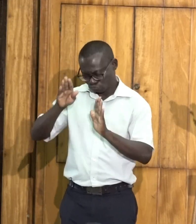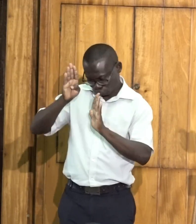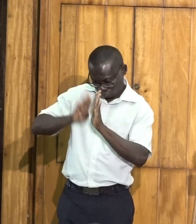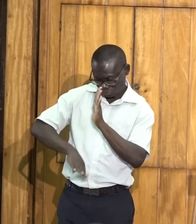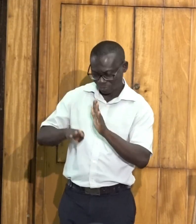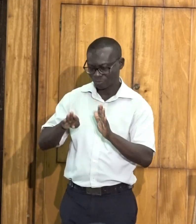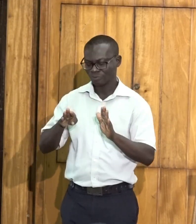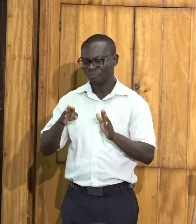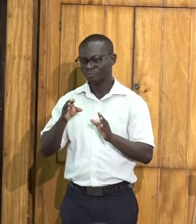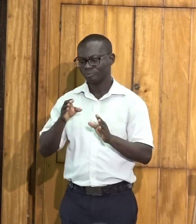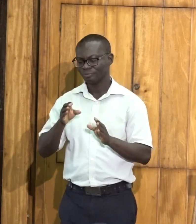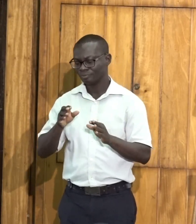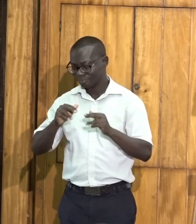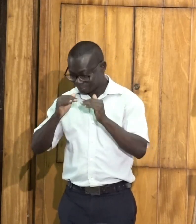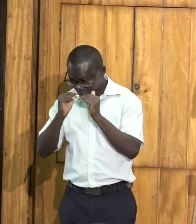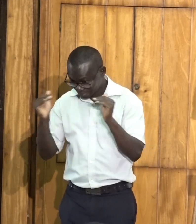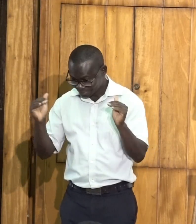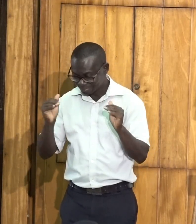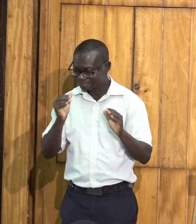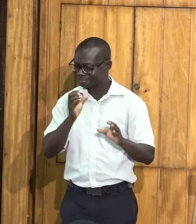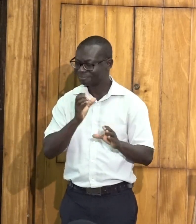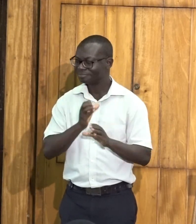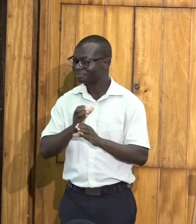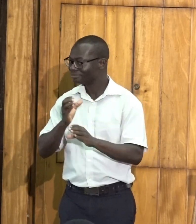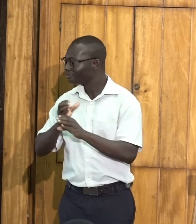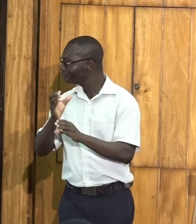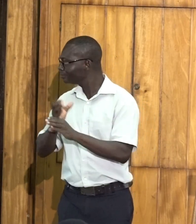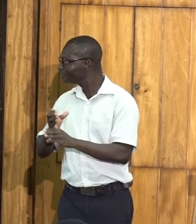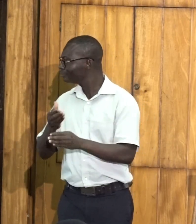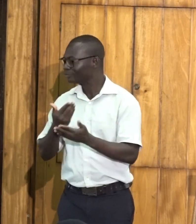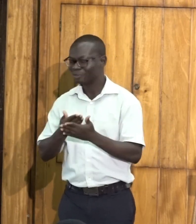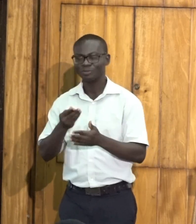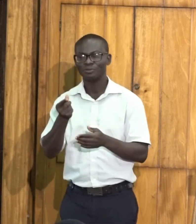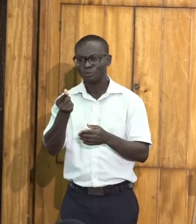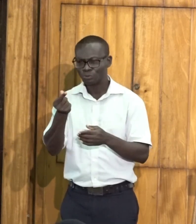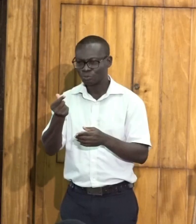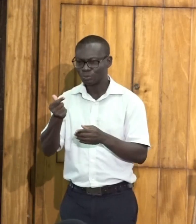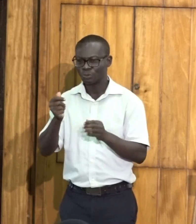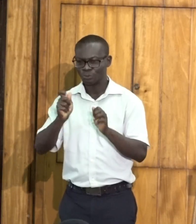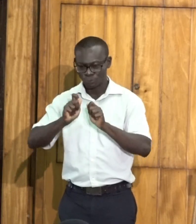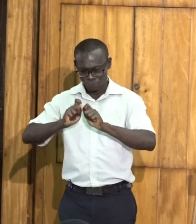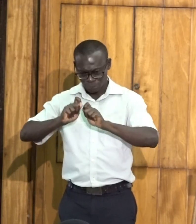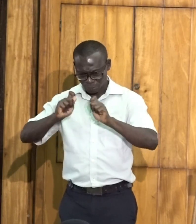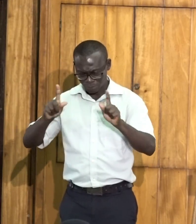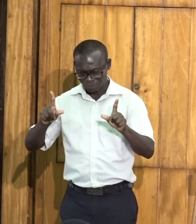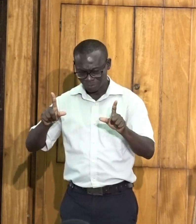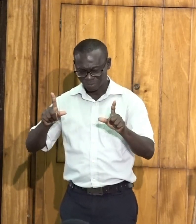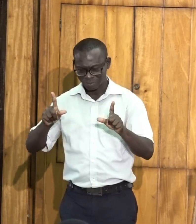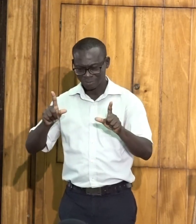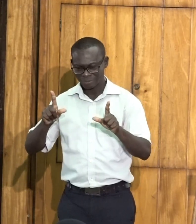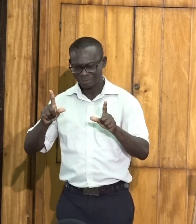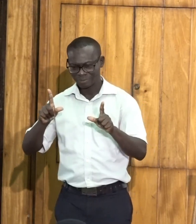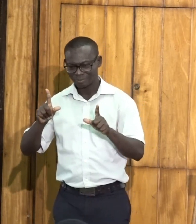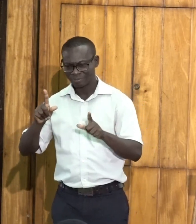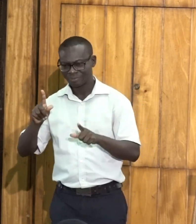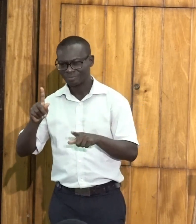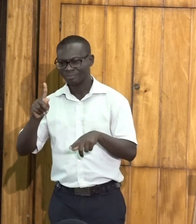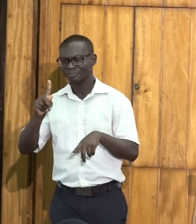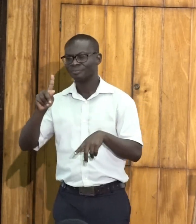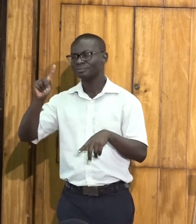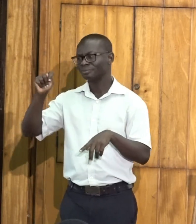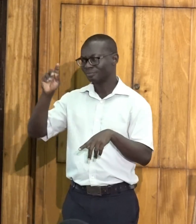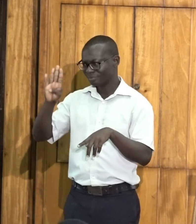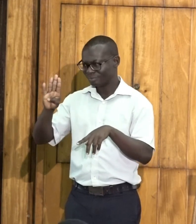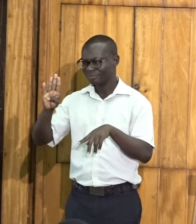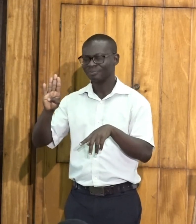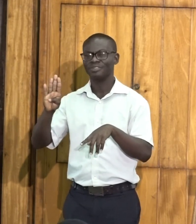can see there, we've highlighted, it's a little bit too small for you to see. We've highlighted the TB LAM. TB testing was only done